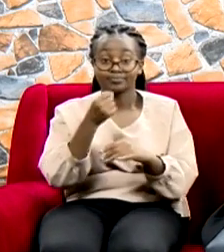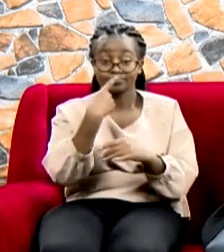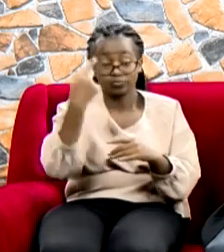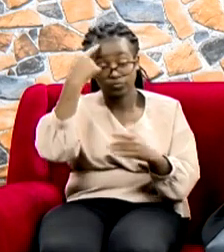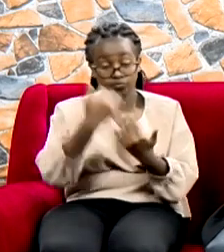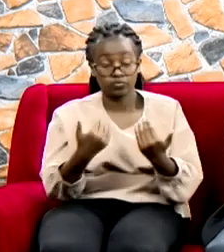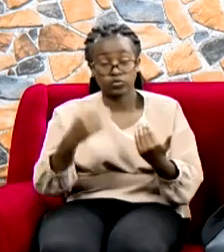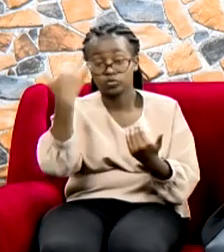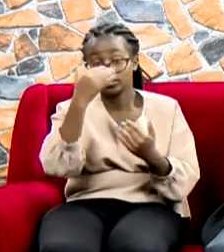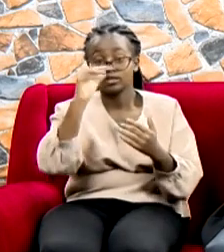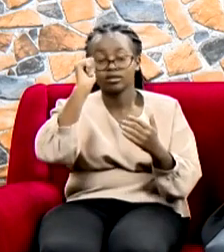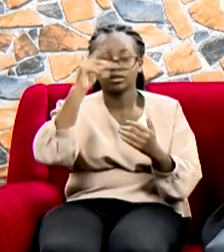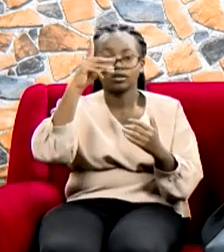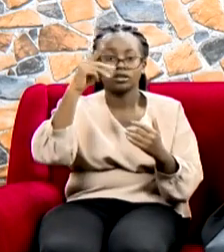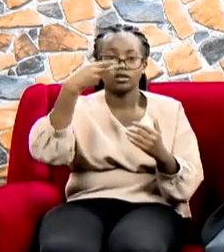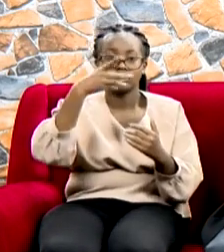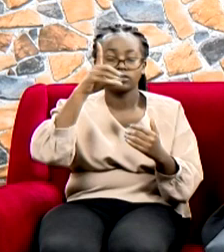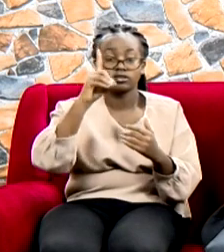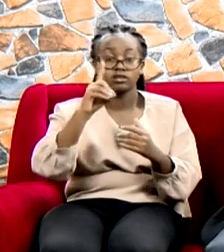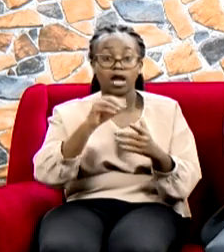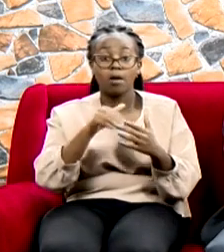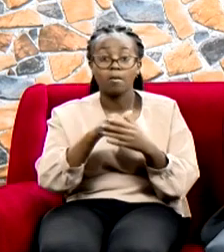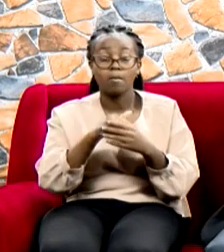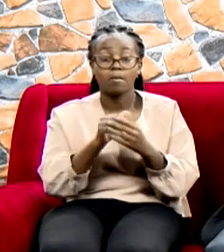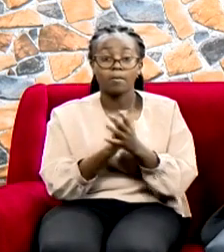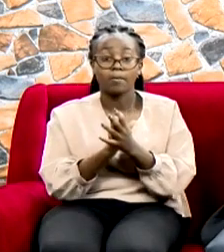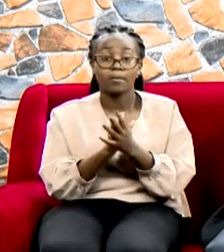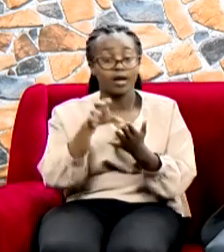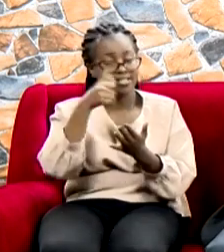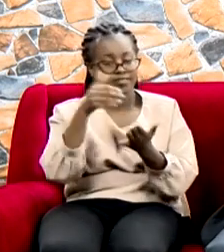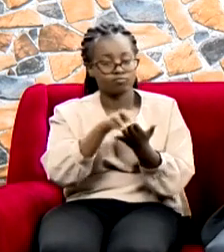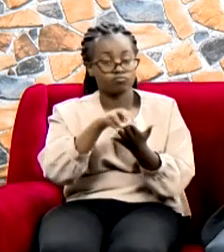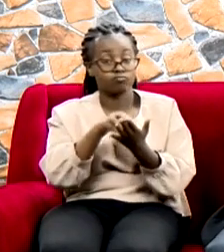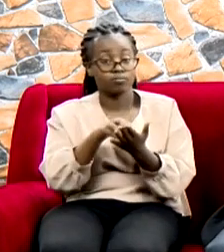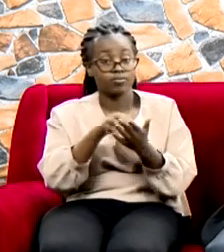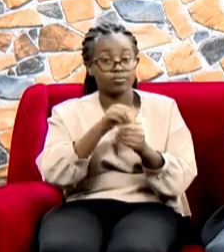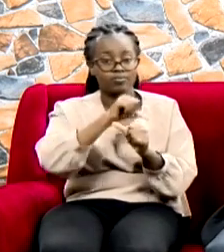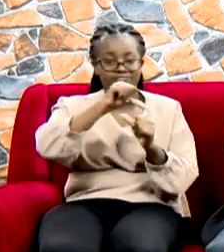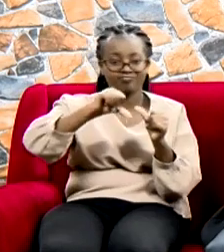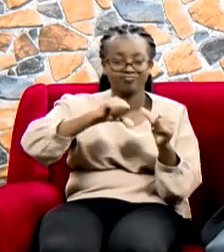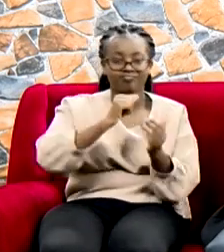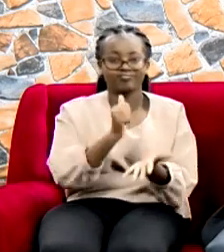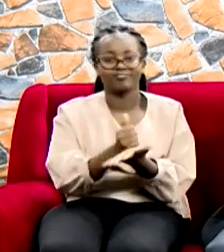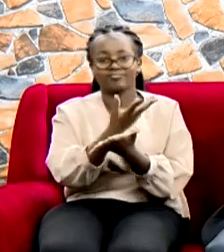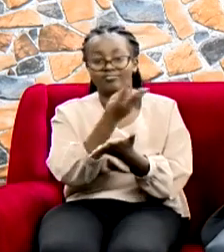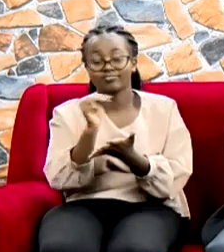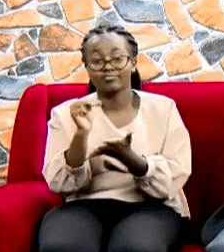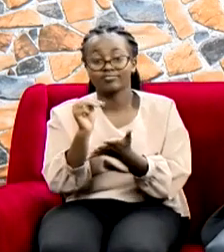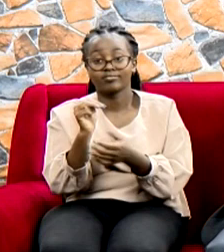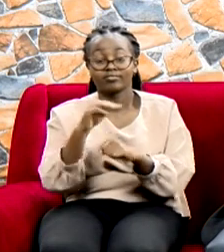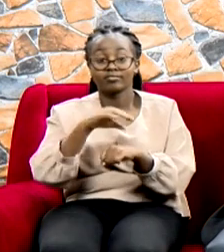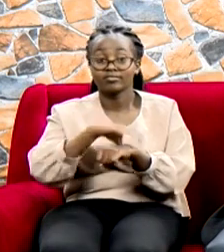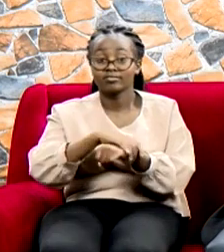autism, children with ADHD, and most of neurodevelopmental conditions revolve around helping them to